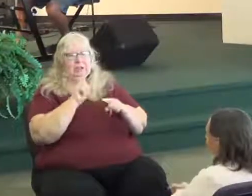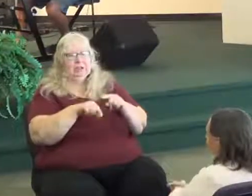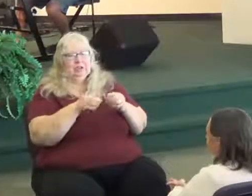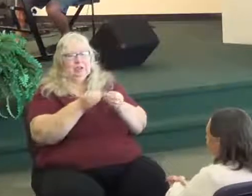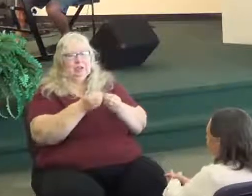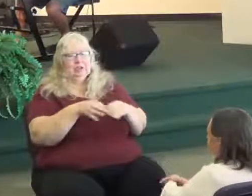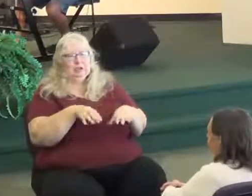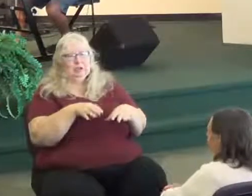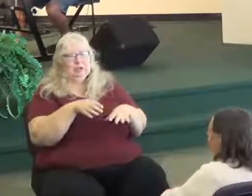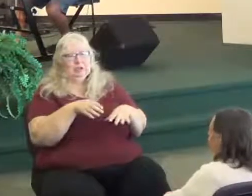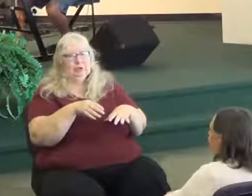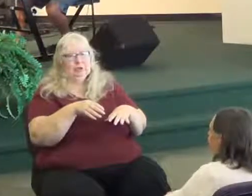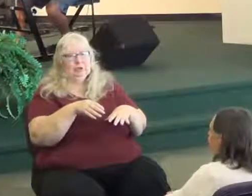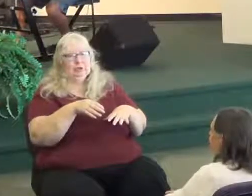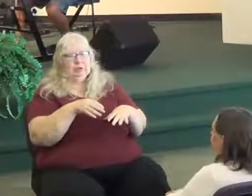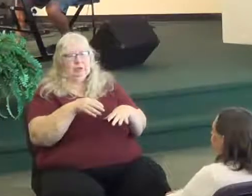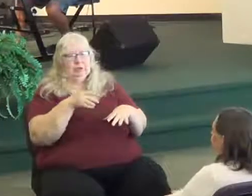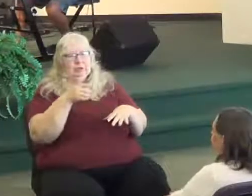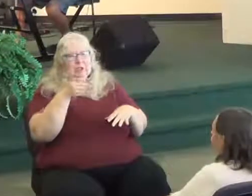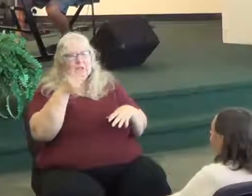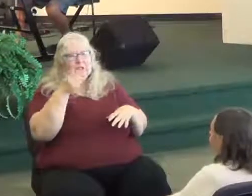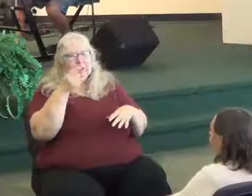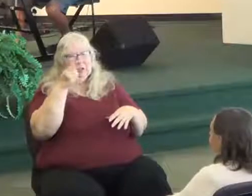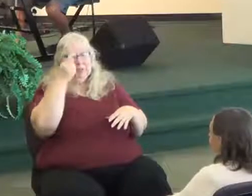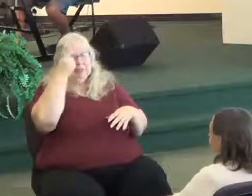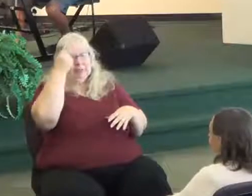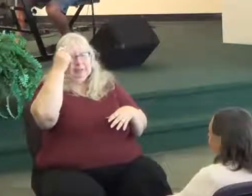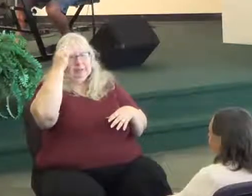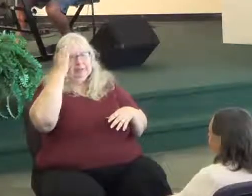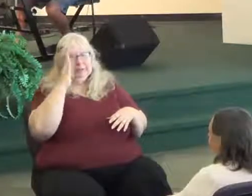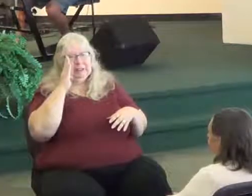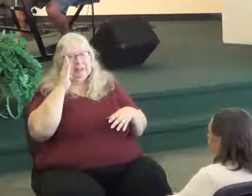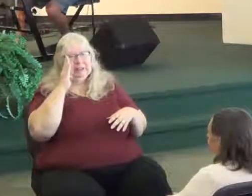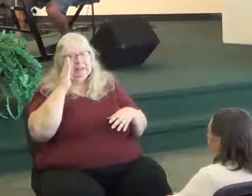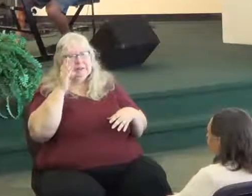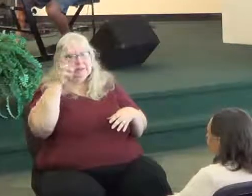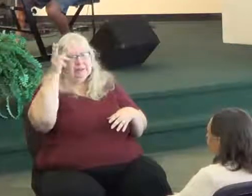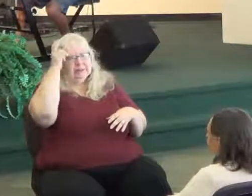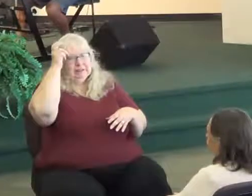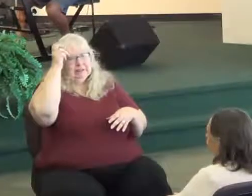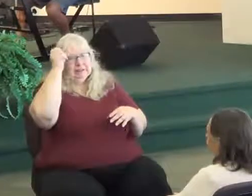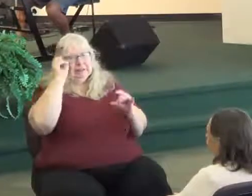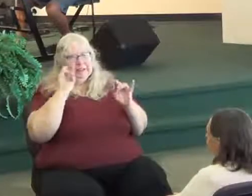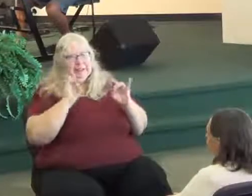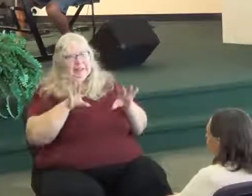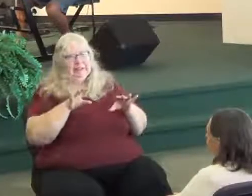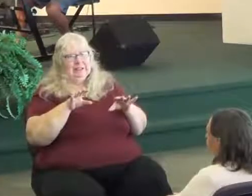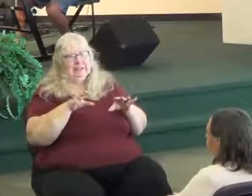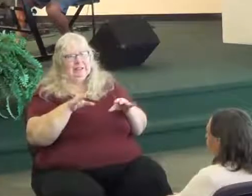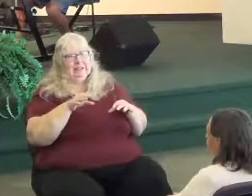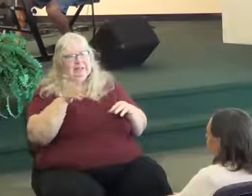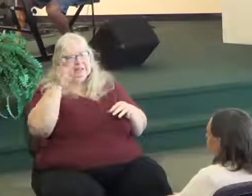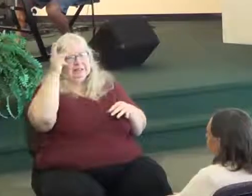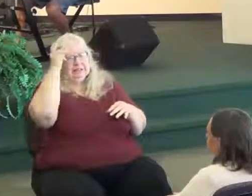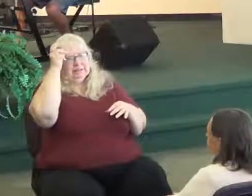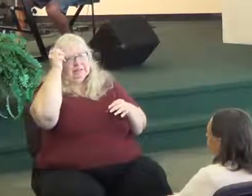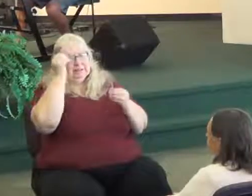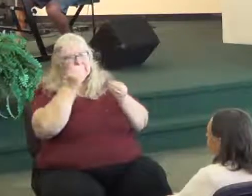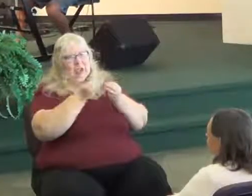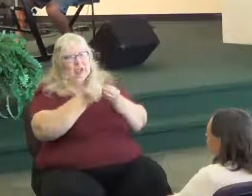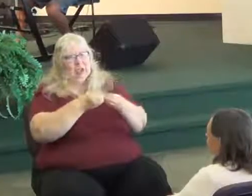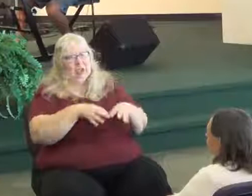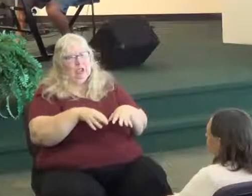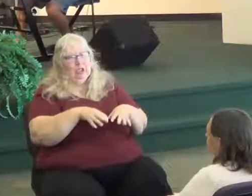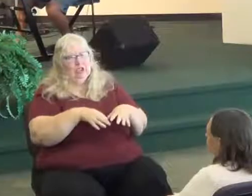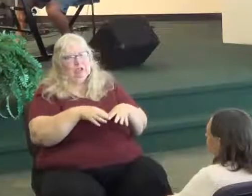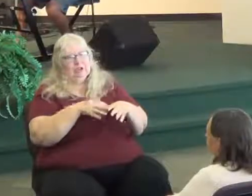church. So we're so grateful and thankful that Satan lost a precious little gal here and blessed his family